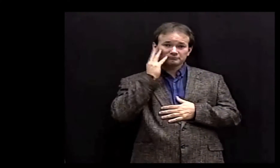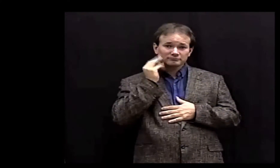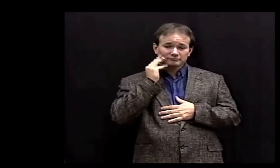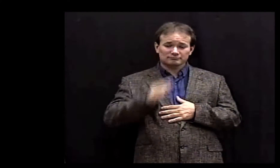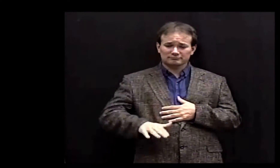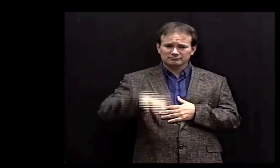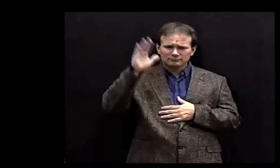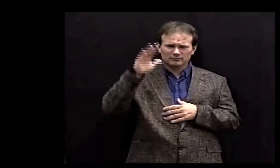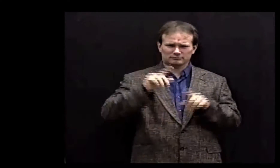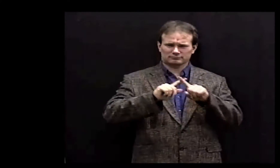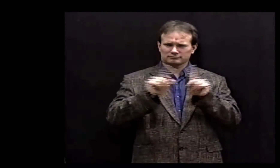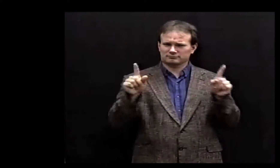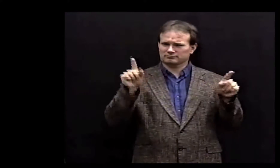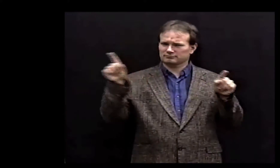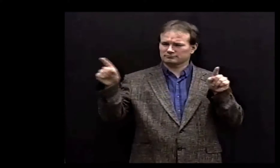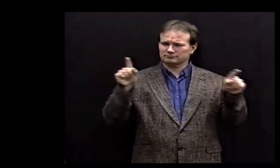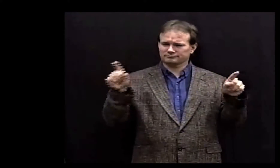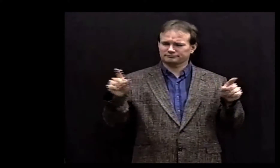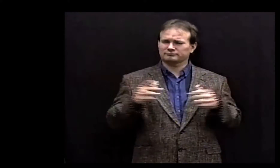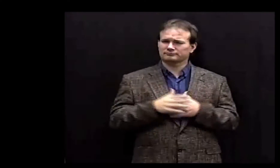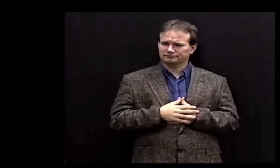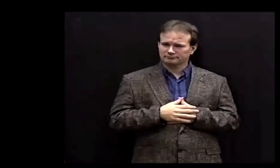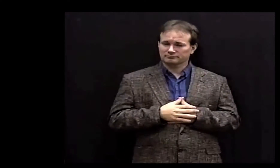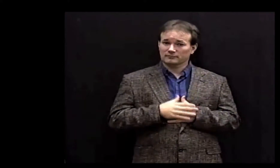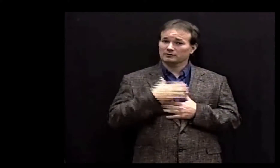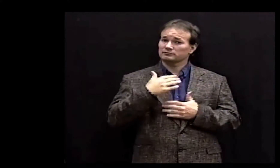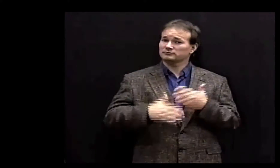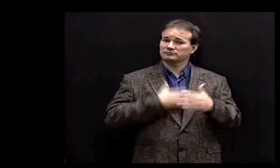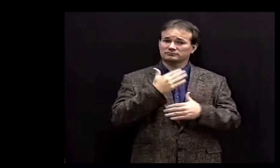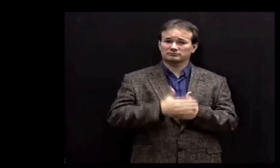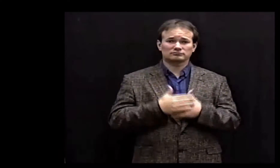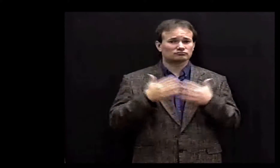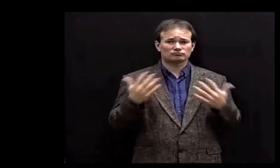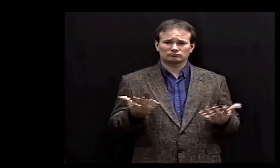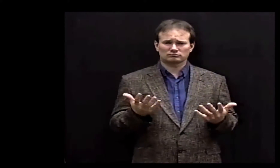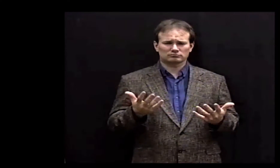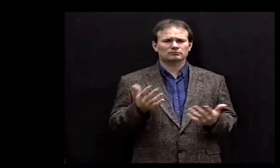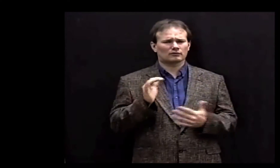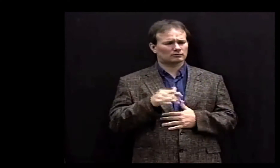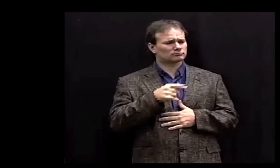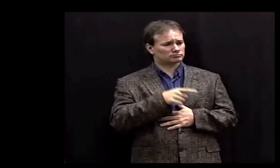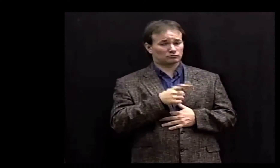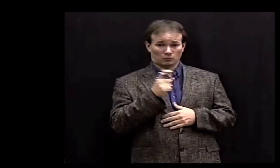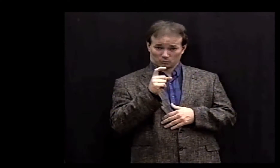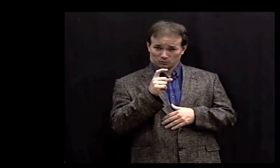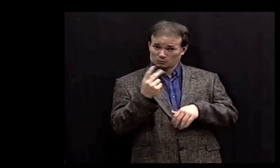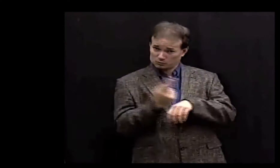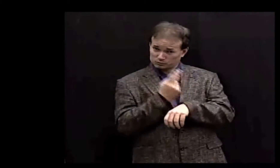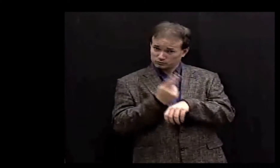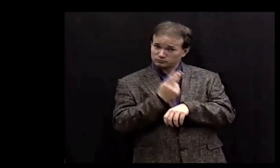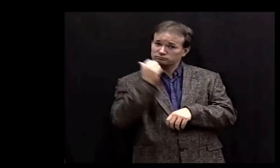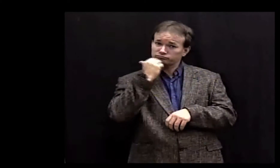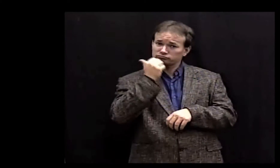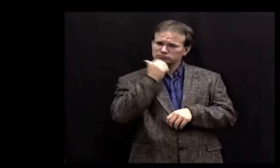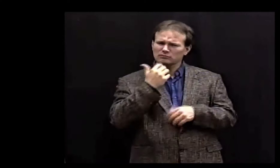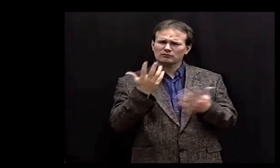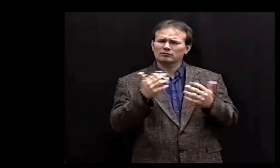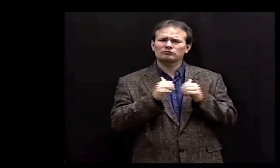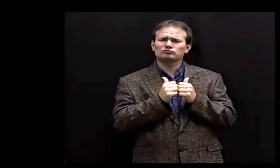deaf people learn languages visually. The 2 groups have different descriptions of their experiences growing up. Now let's see how both